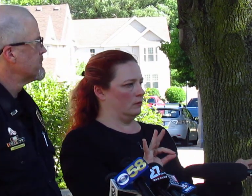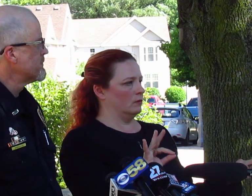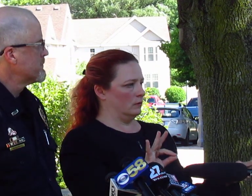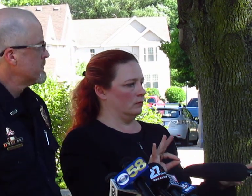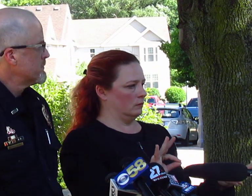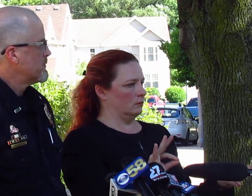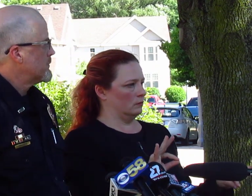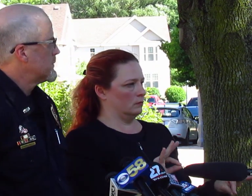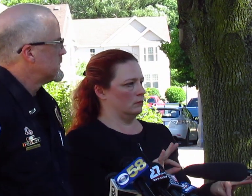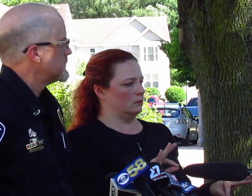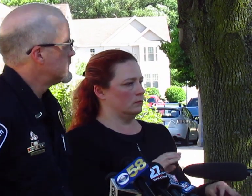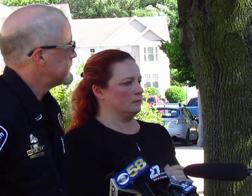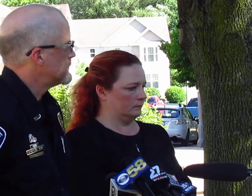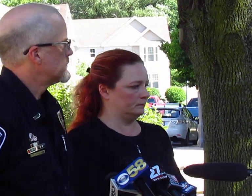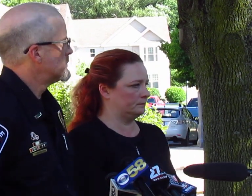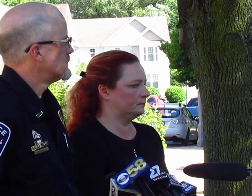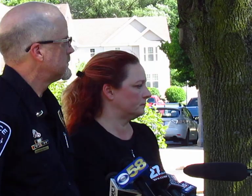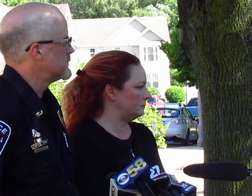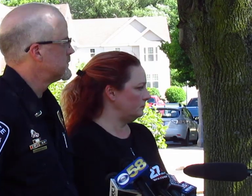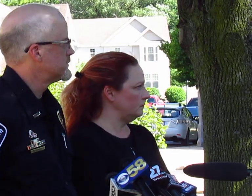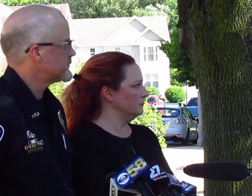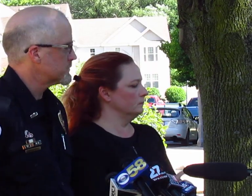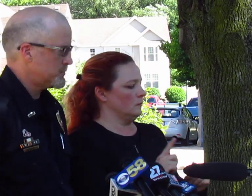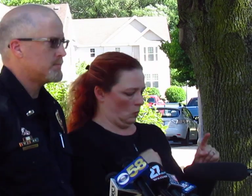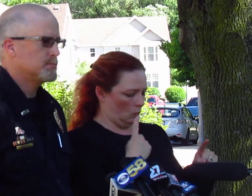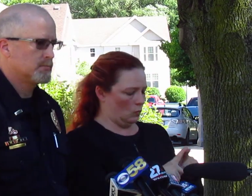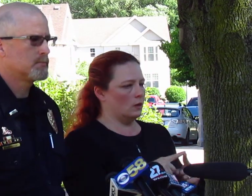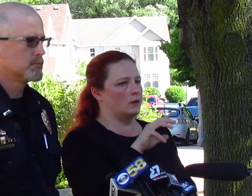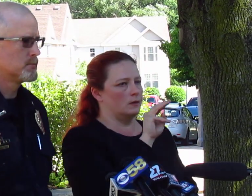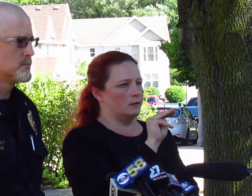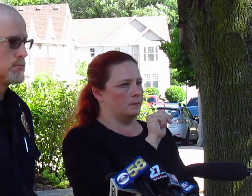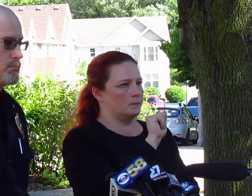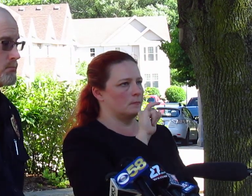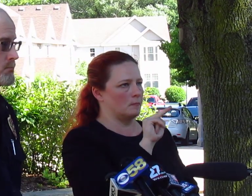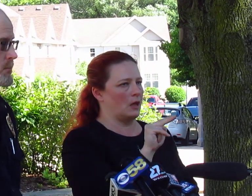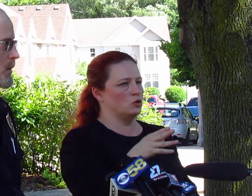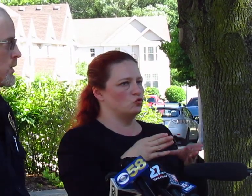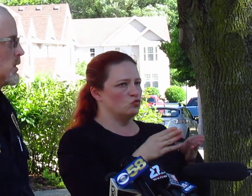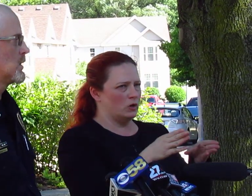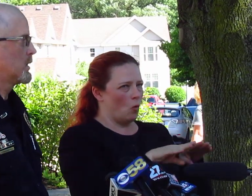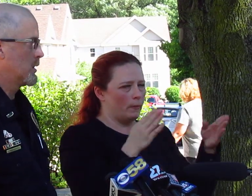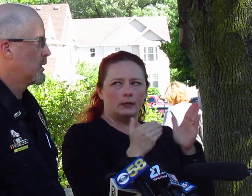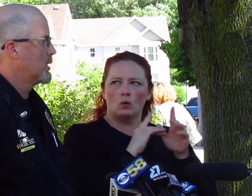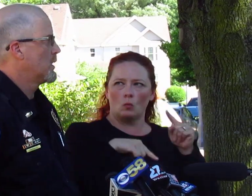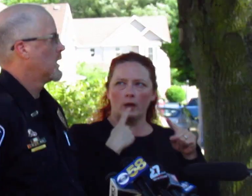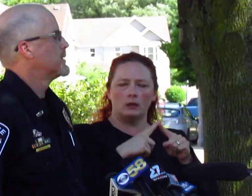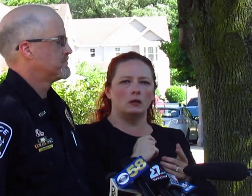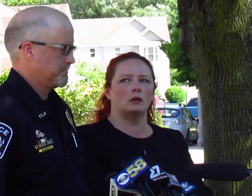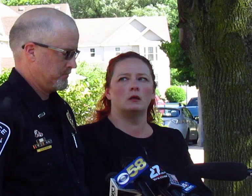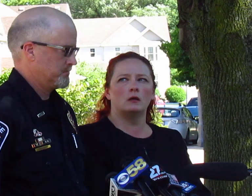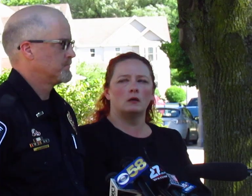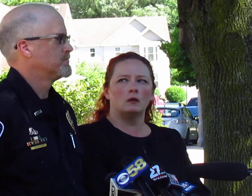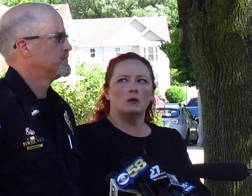a judgment as to when Main Street might be reopened, you're saying days, you say it might be days before once the